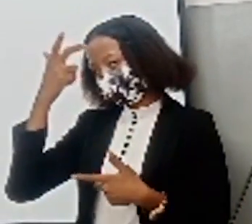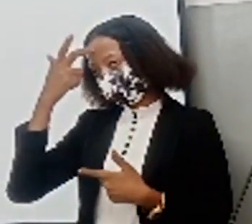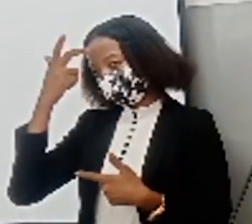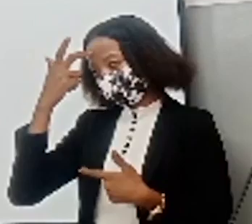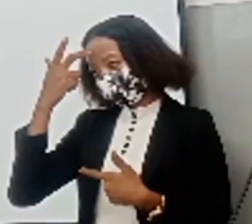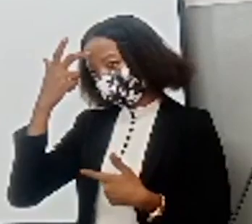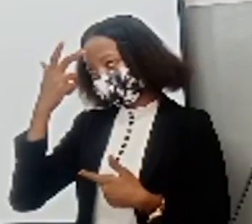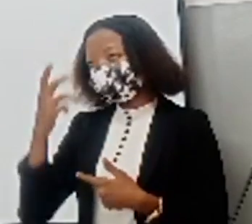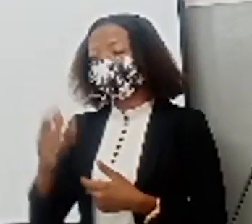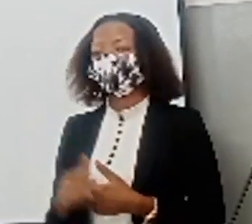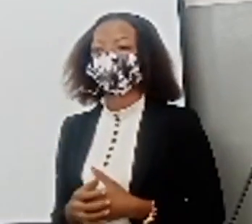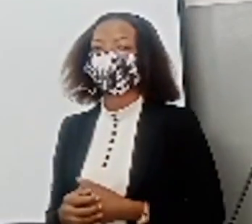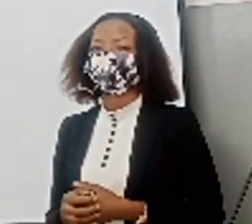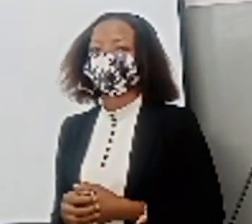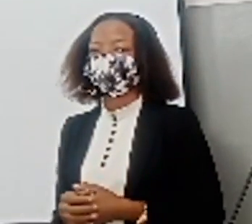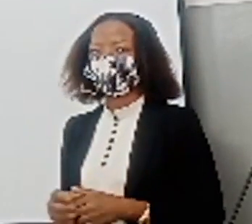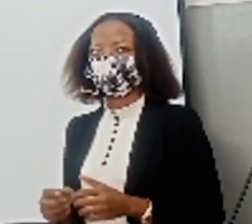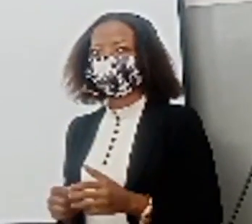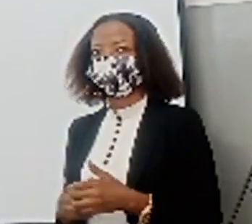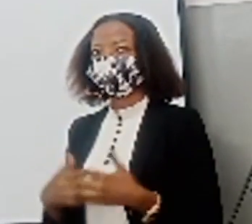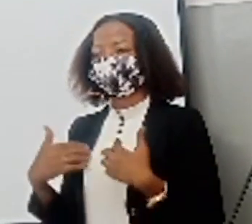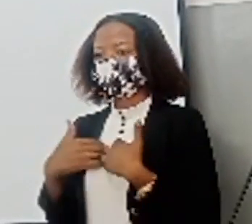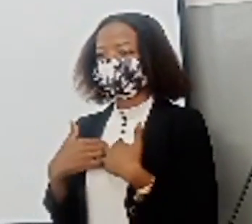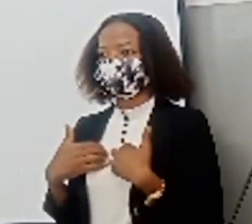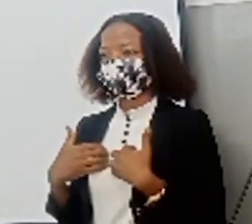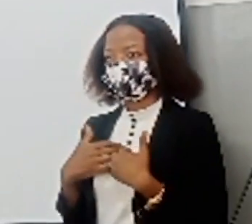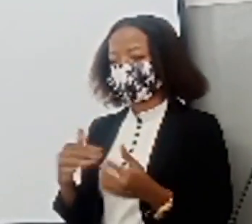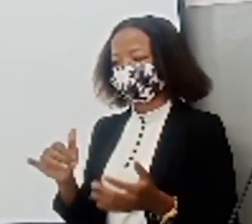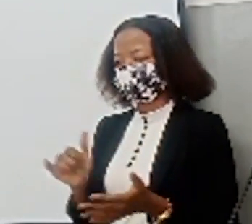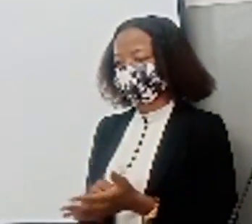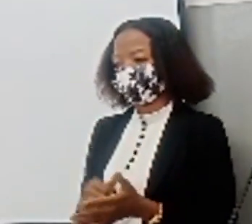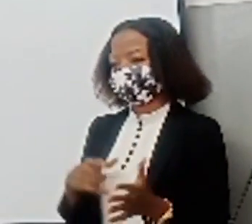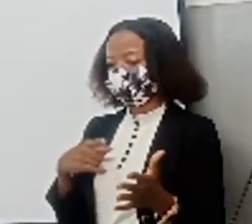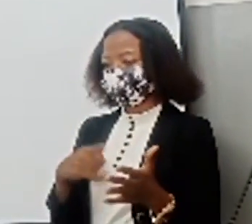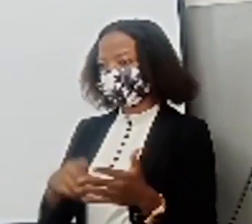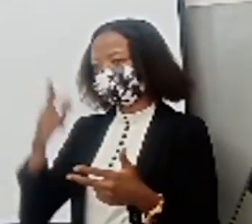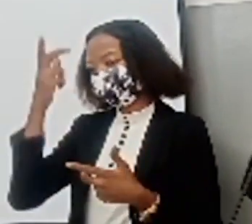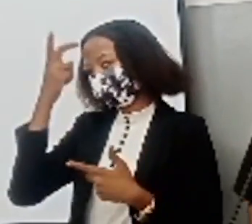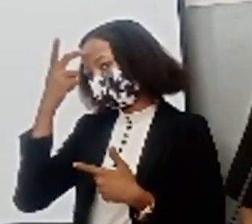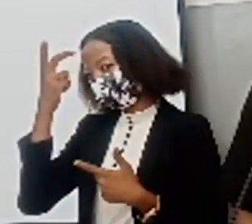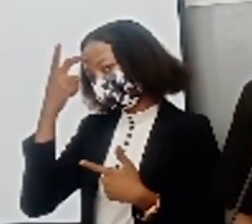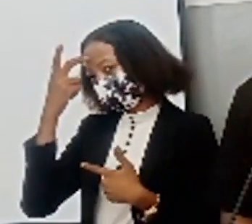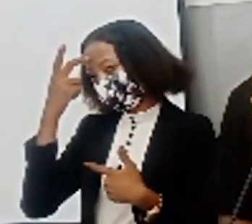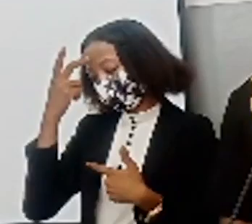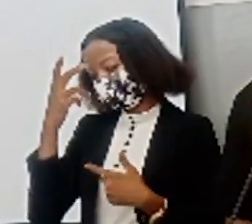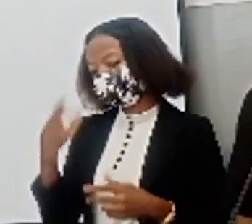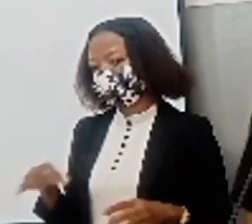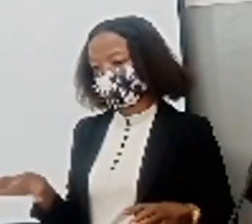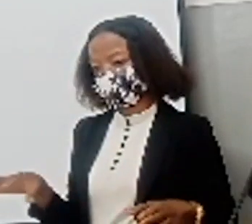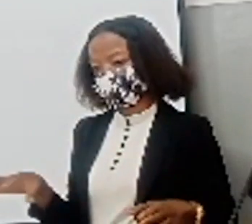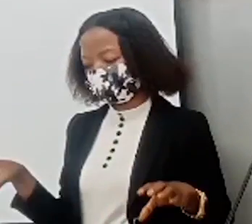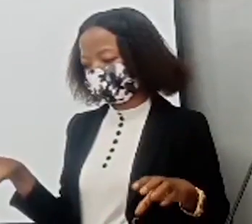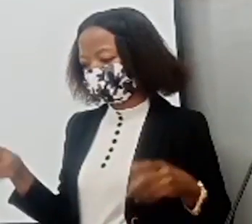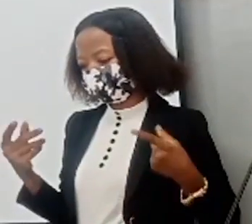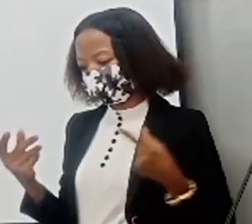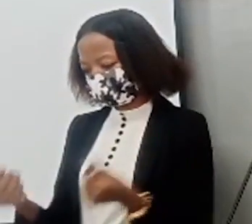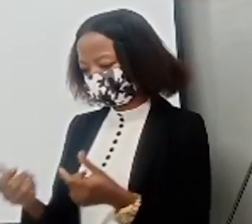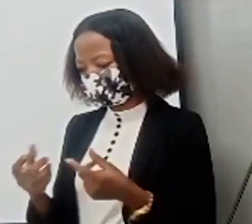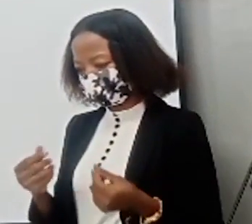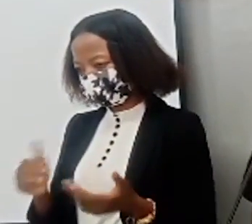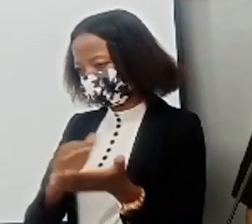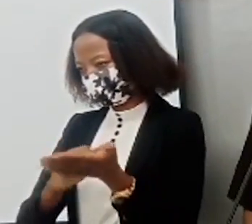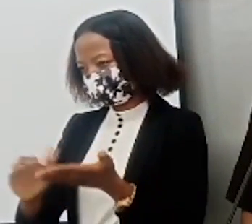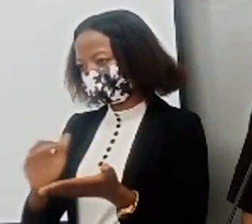of concern. And science has established that the Delta variant is aggressively more transmissible